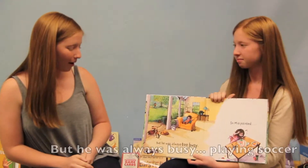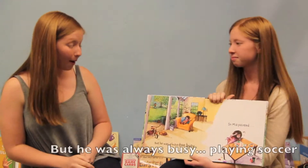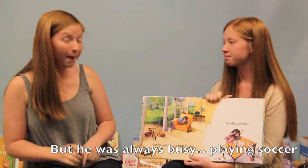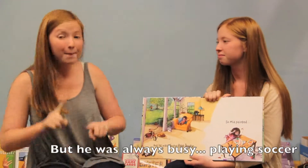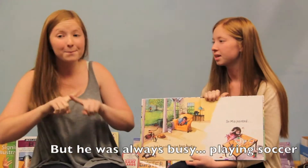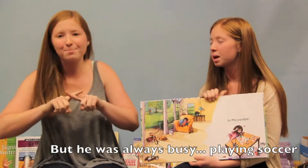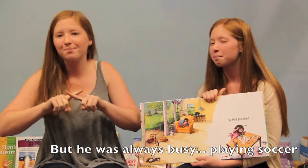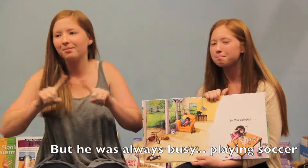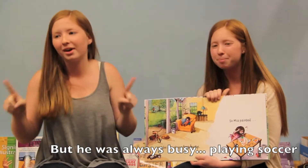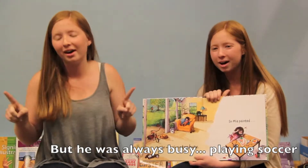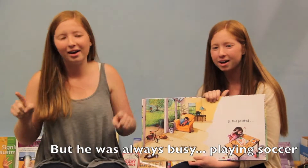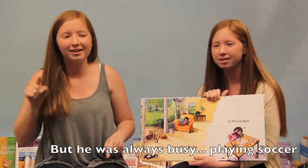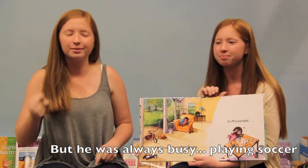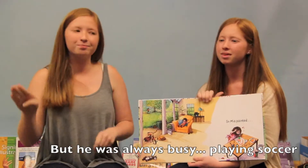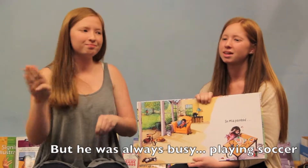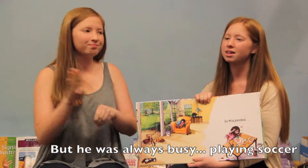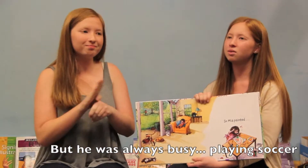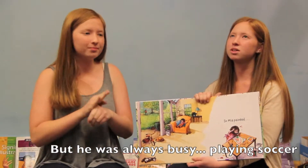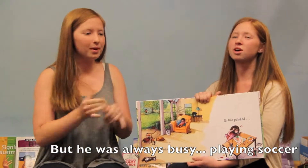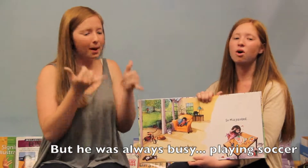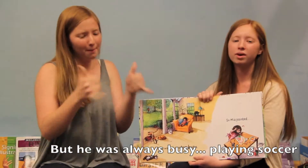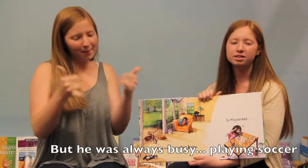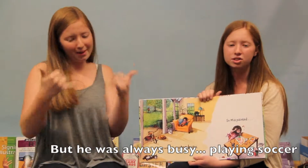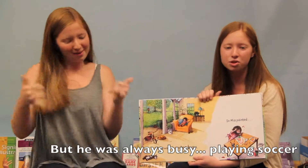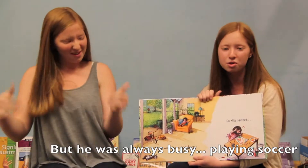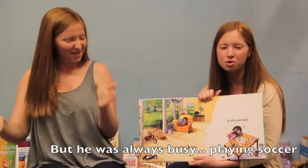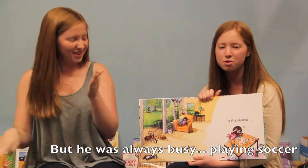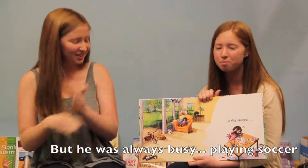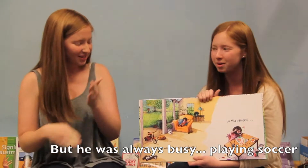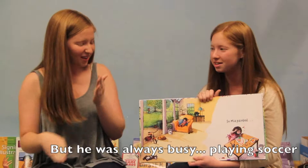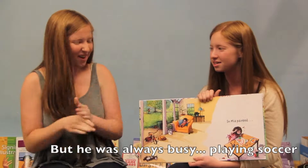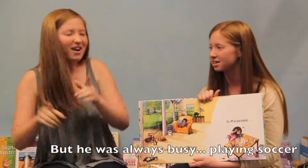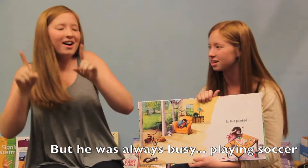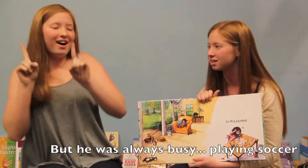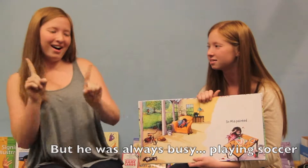but he was always too busy but